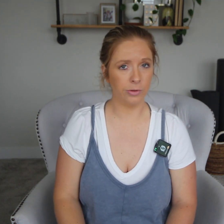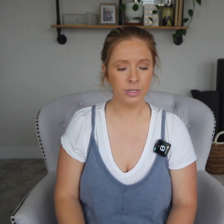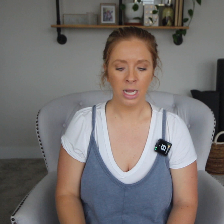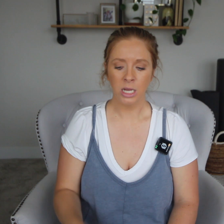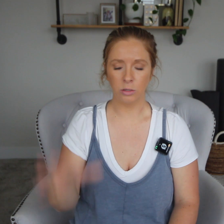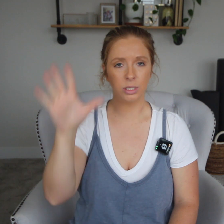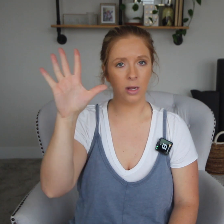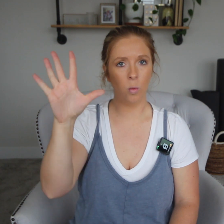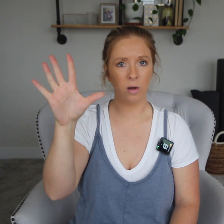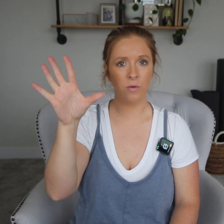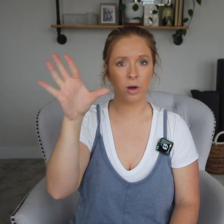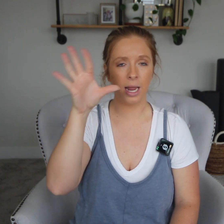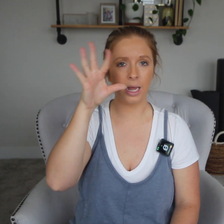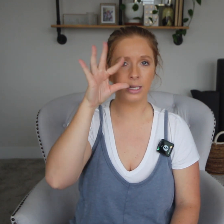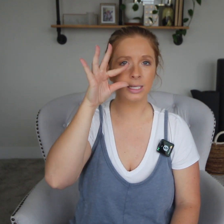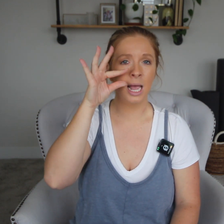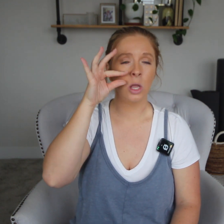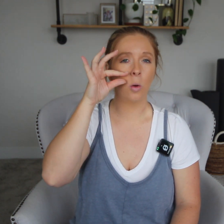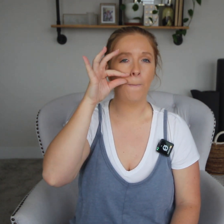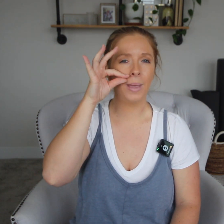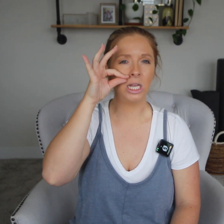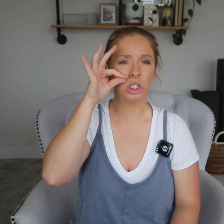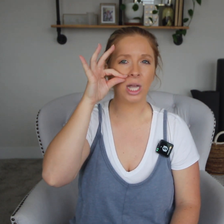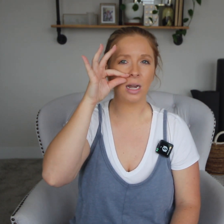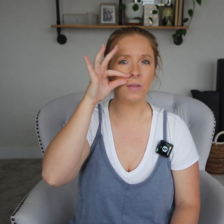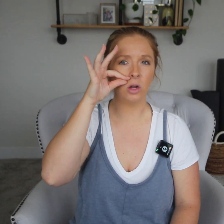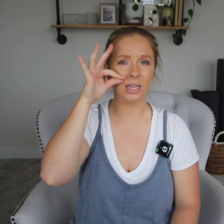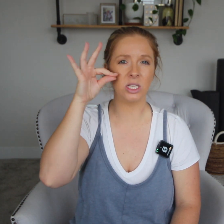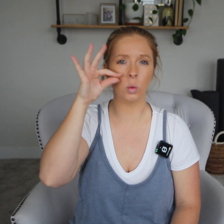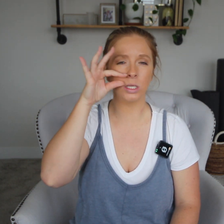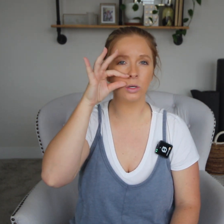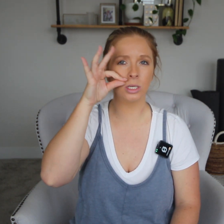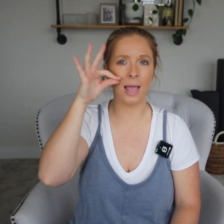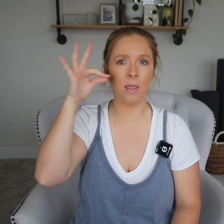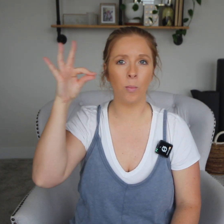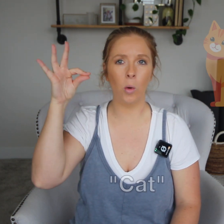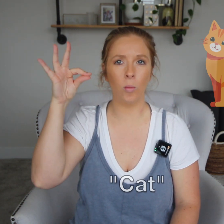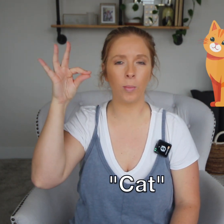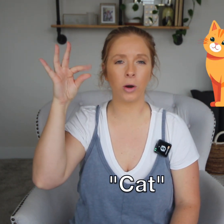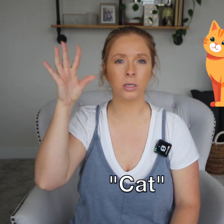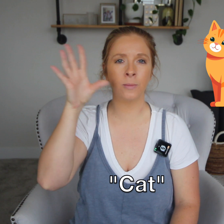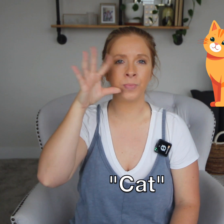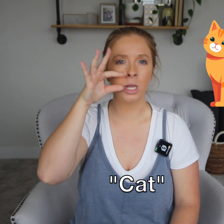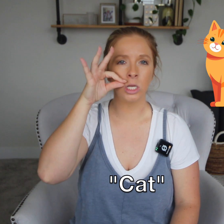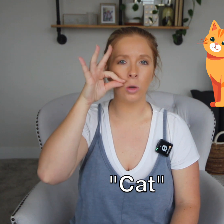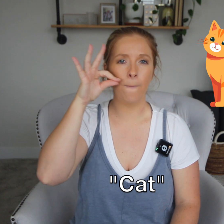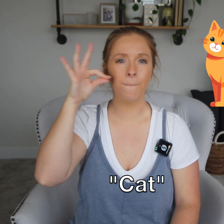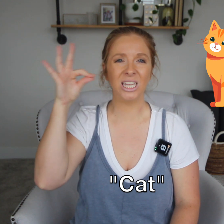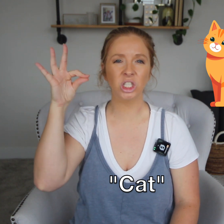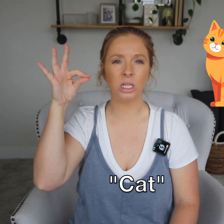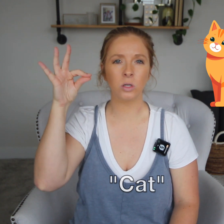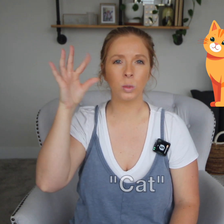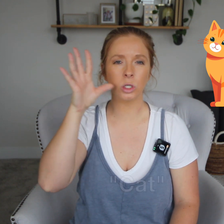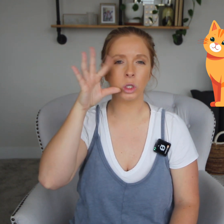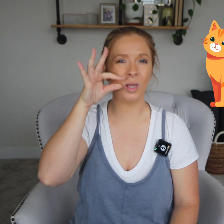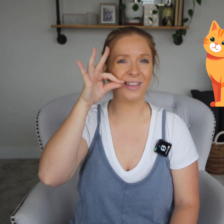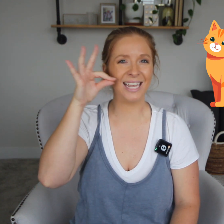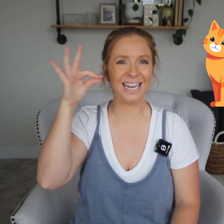pose. So you'll take one of your hands, you'll pinch kind of here like these are whiskers, and then pull them apart. So pinching those whiskers, we have a kitty